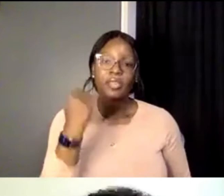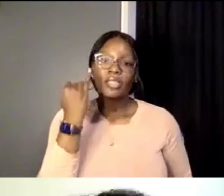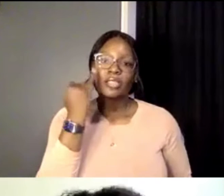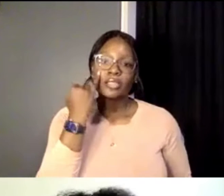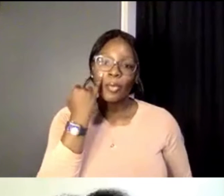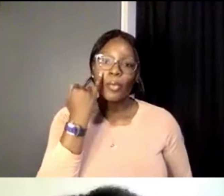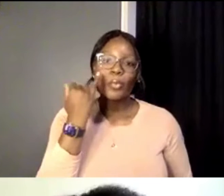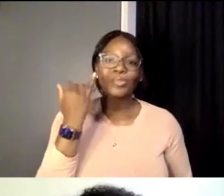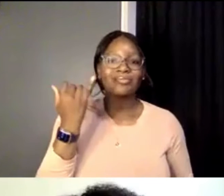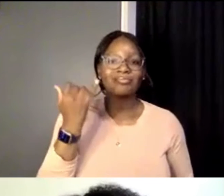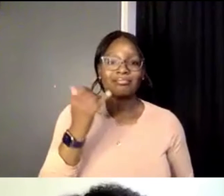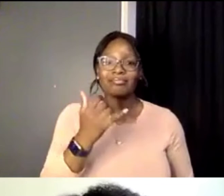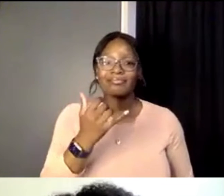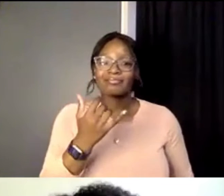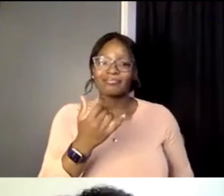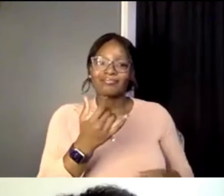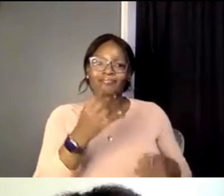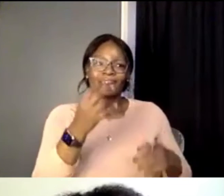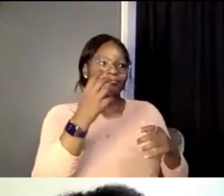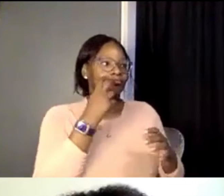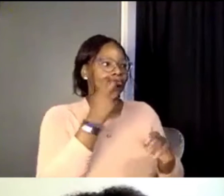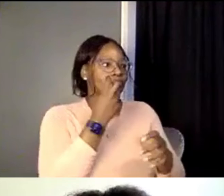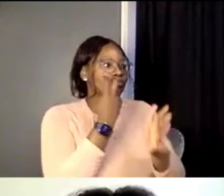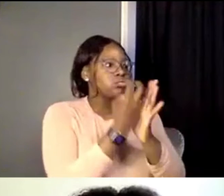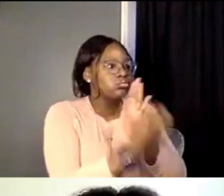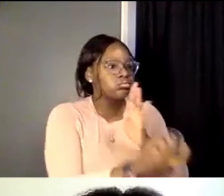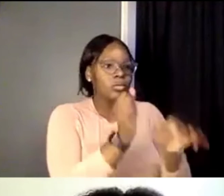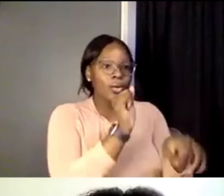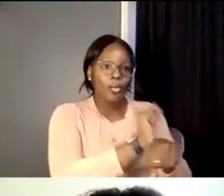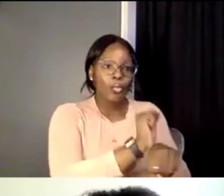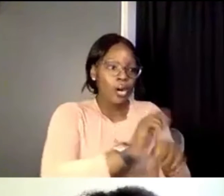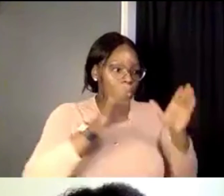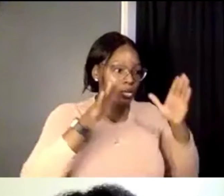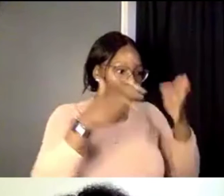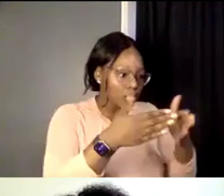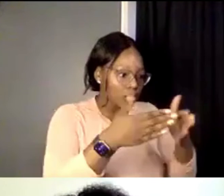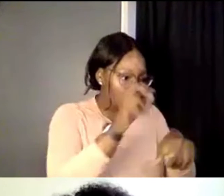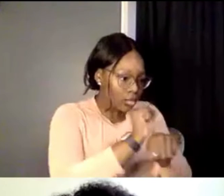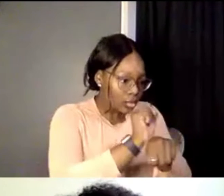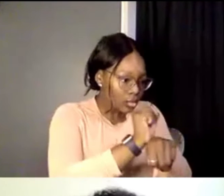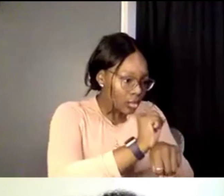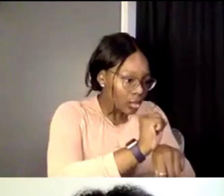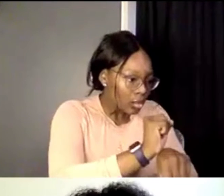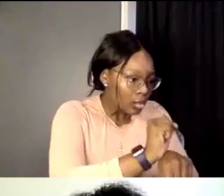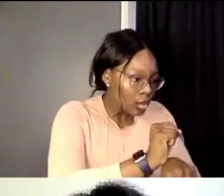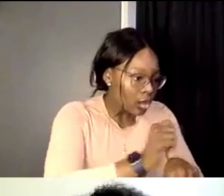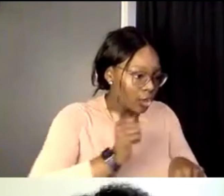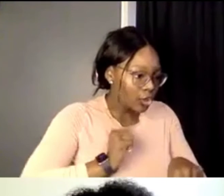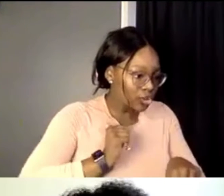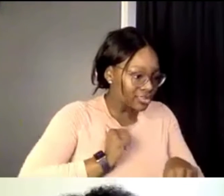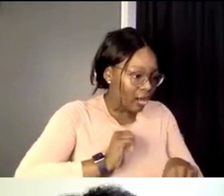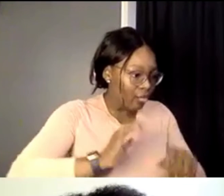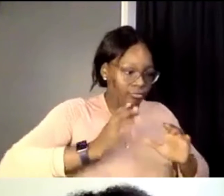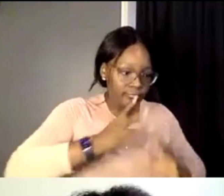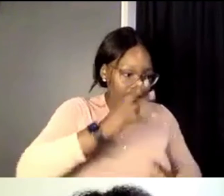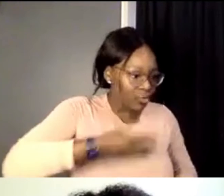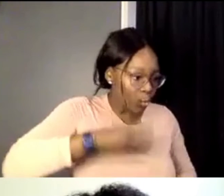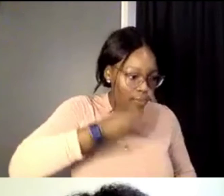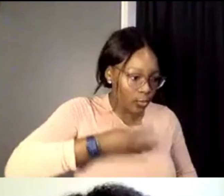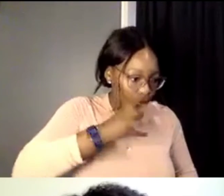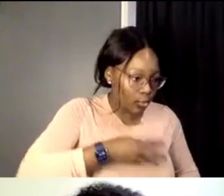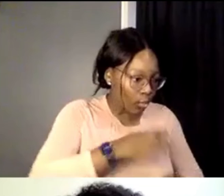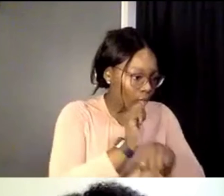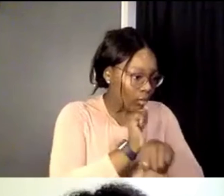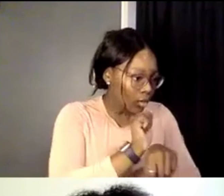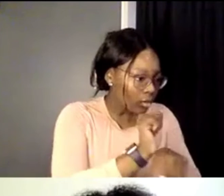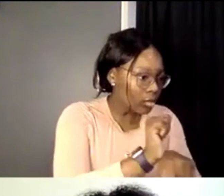burying ourselves, numbing ourselves through all the work that we do, and just by taking on more and more and more and saying yes and not, you know, getting help,